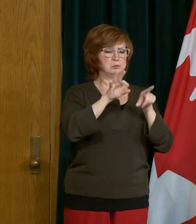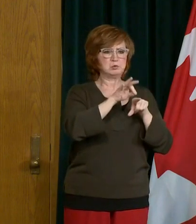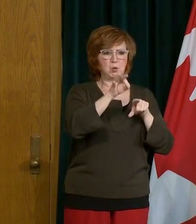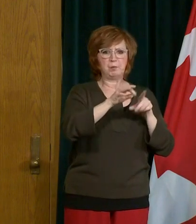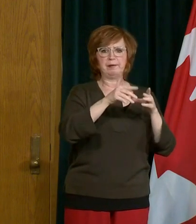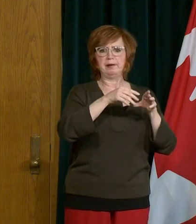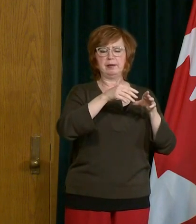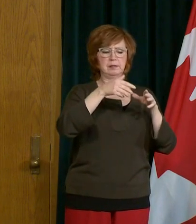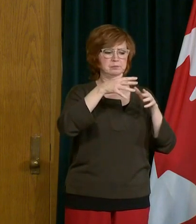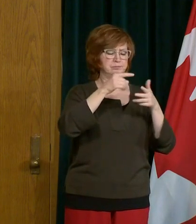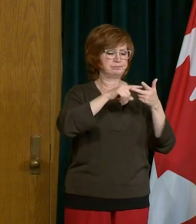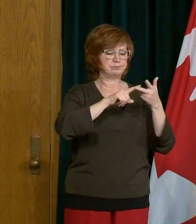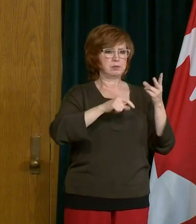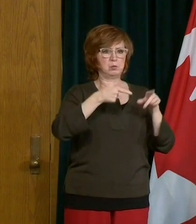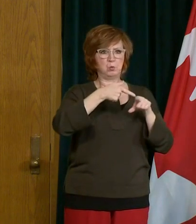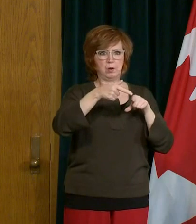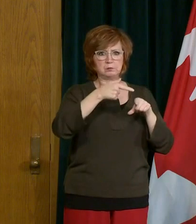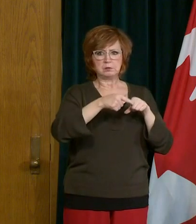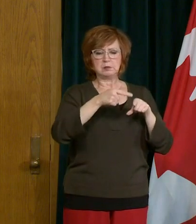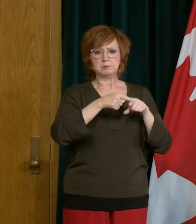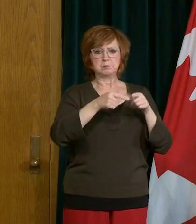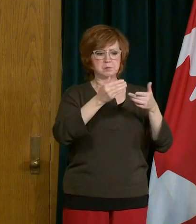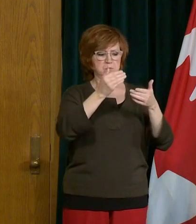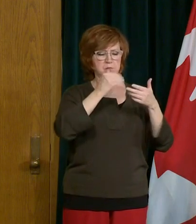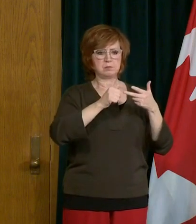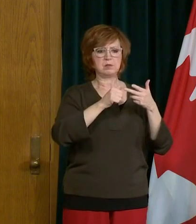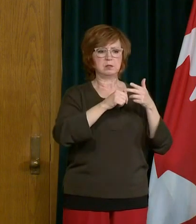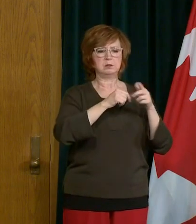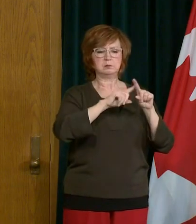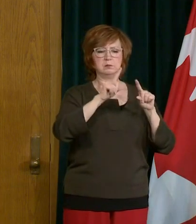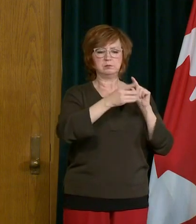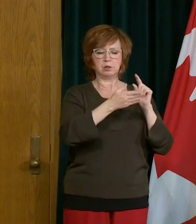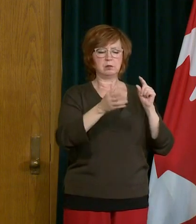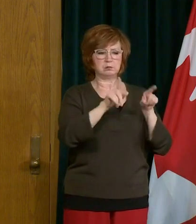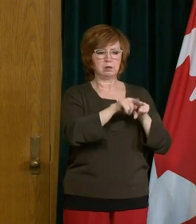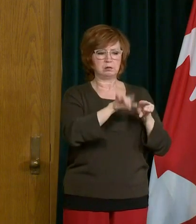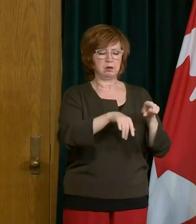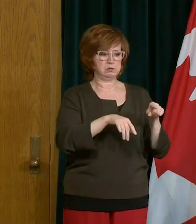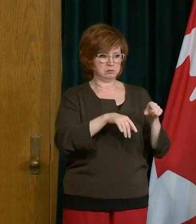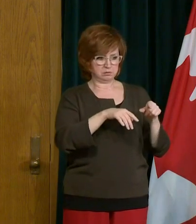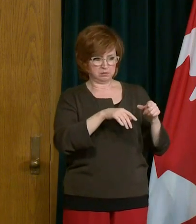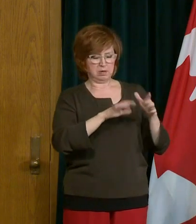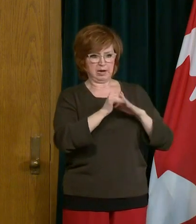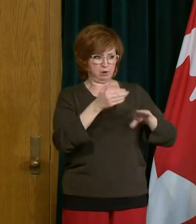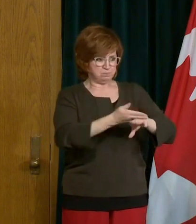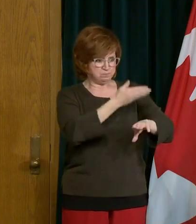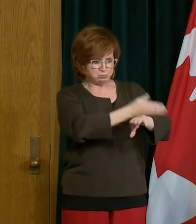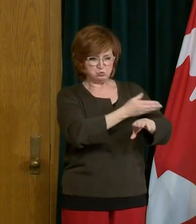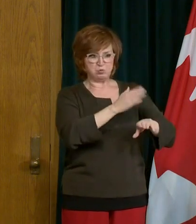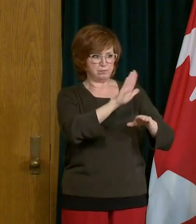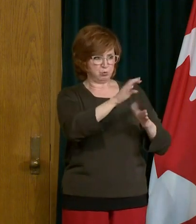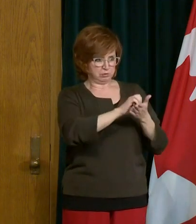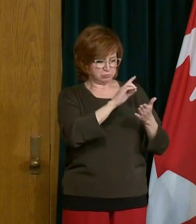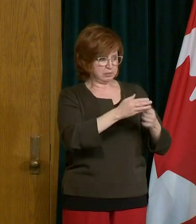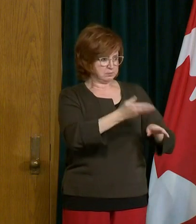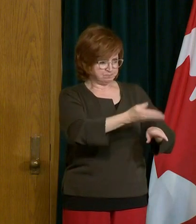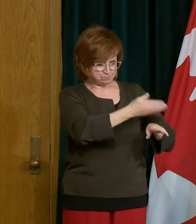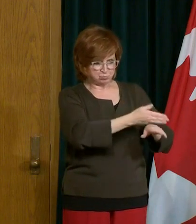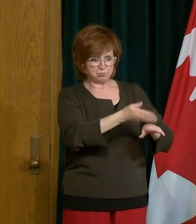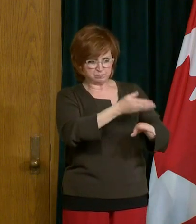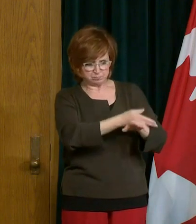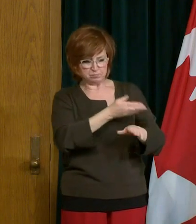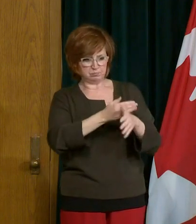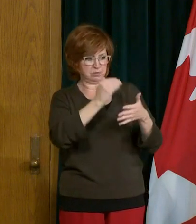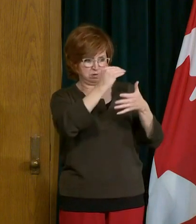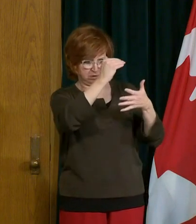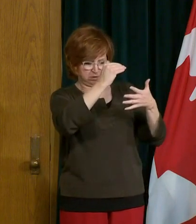for examples or opportunities for them to actually carry some of those credits out of the K-12 system into a post-secondary